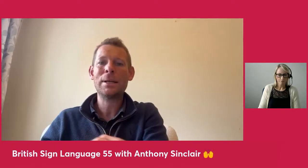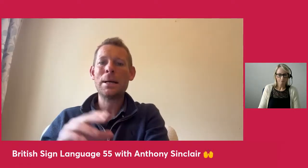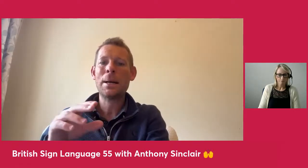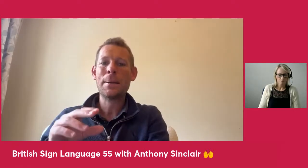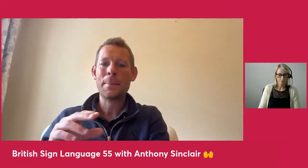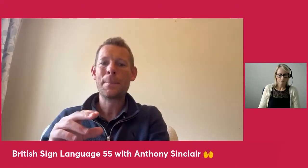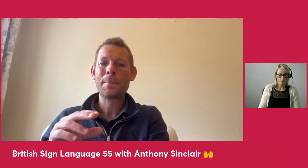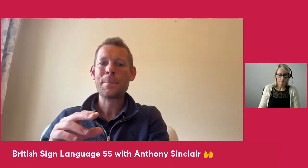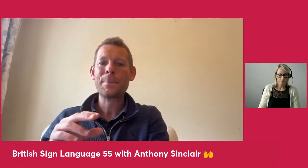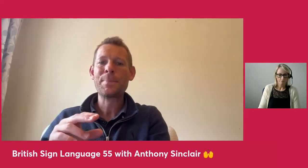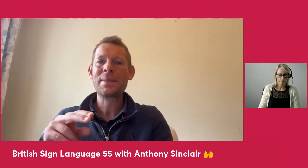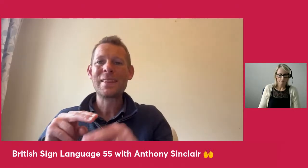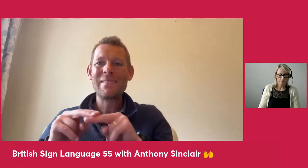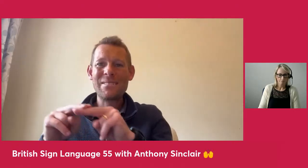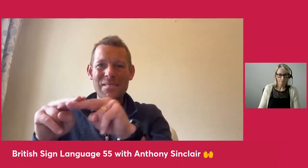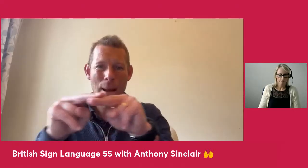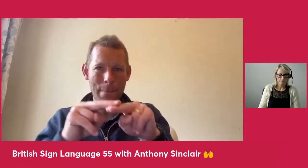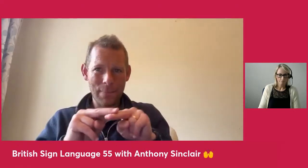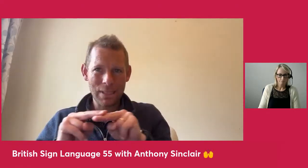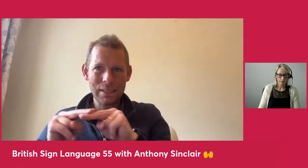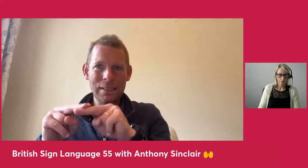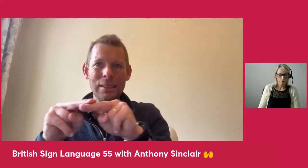staff,